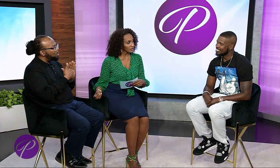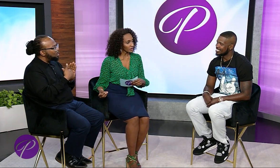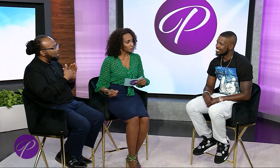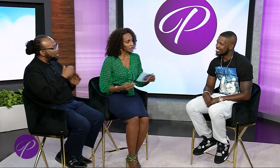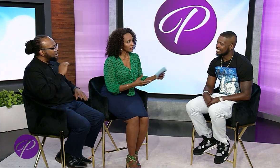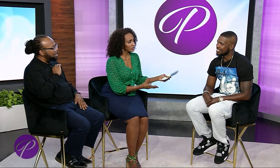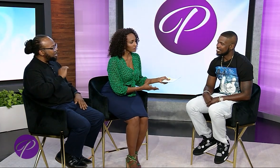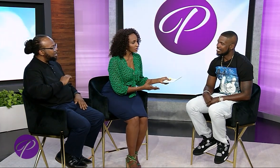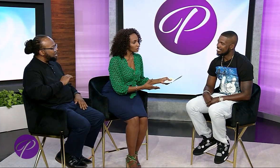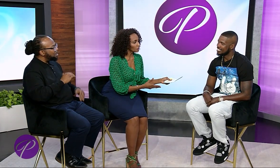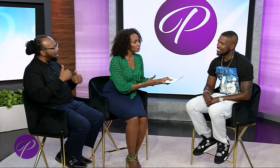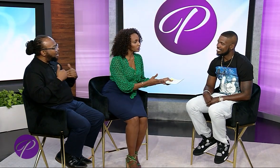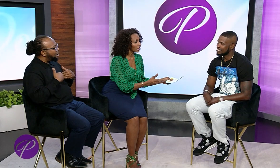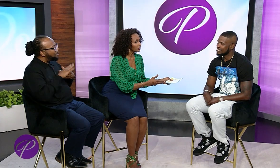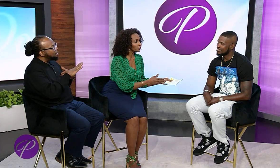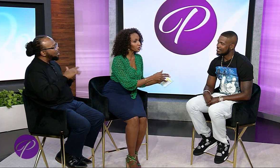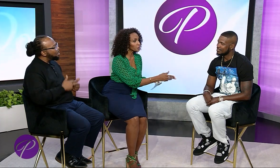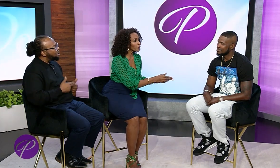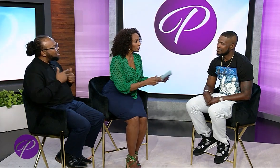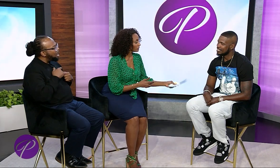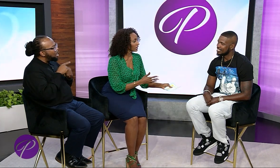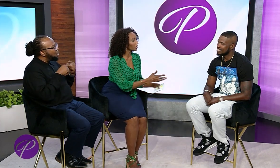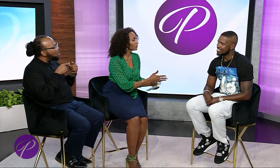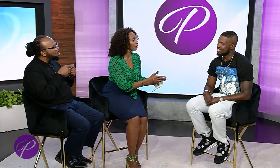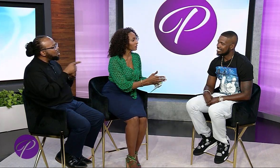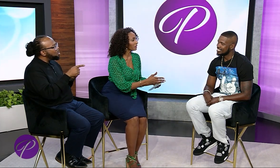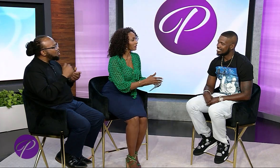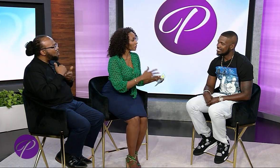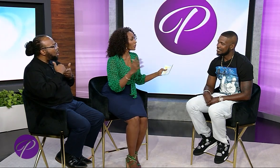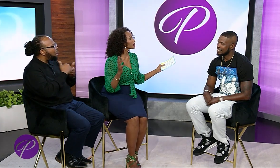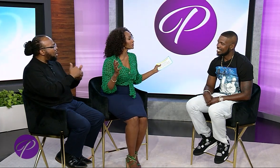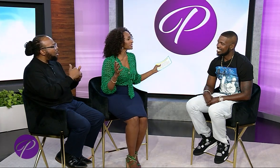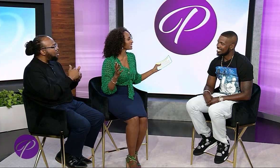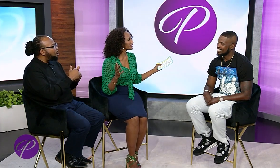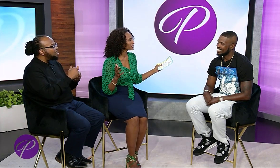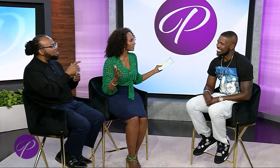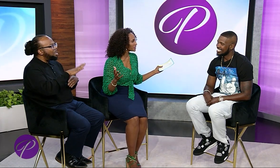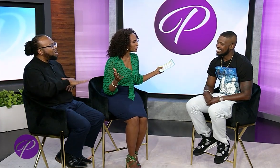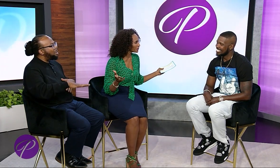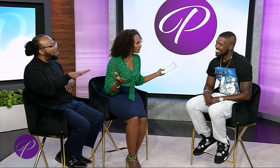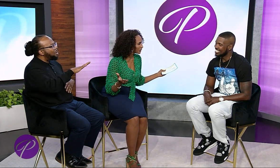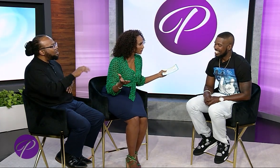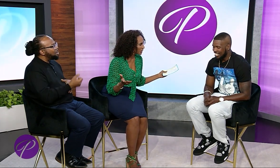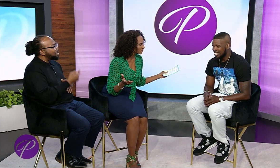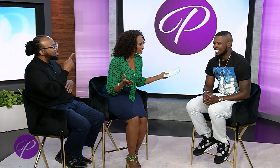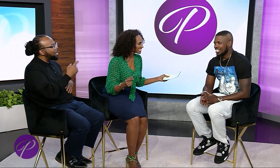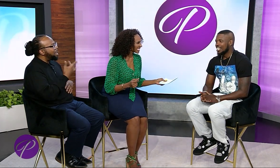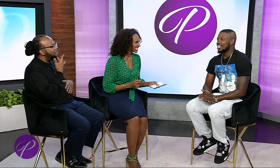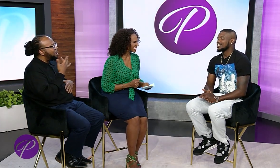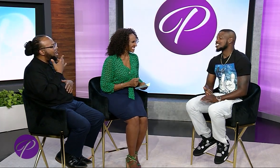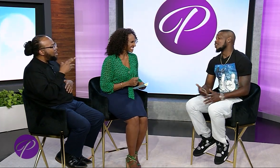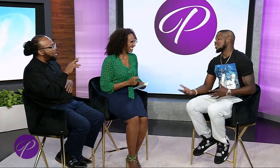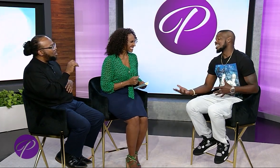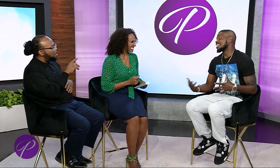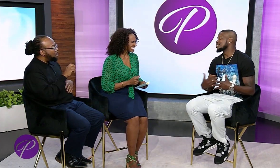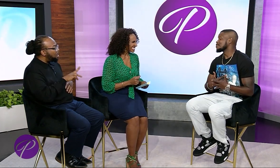Celio plays in your life when you are helping the rest of us understand some of our favorite rappers. So it gives me